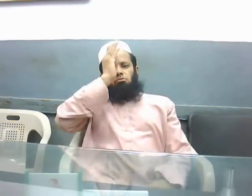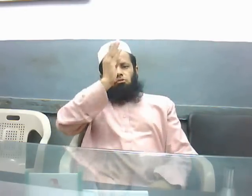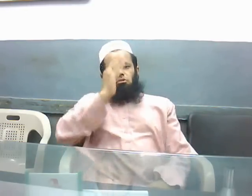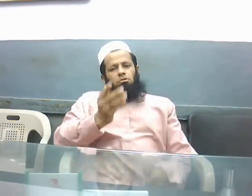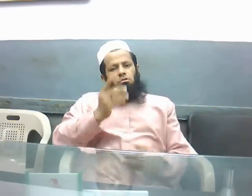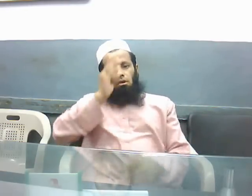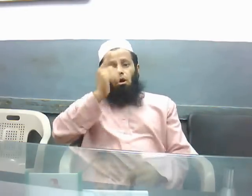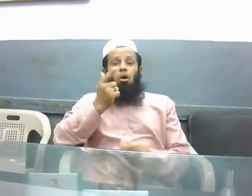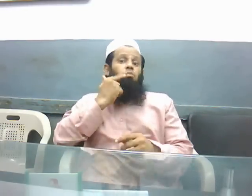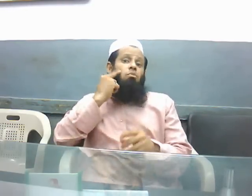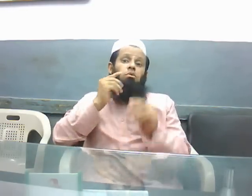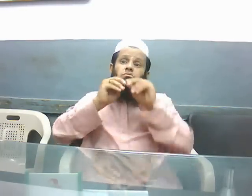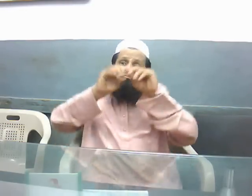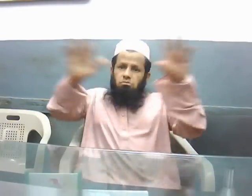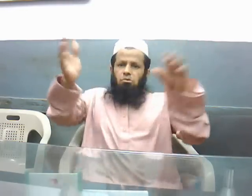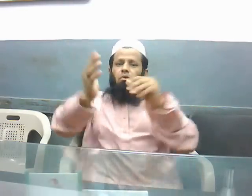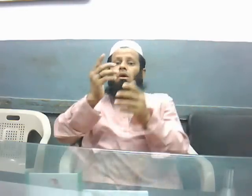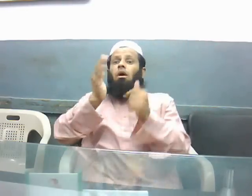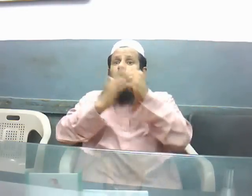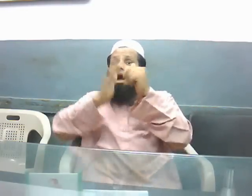Thank you.